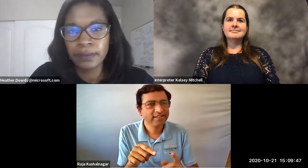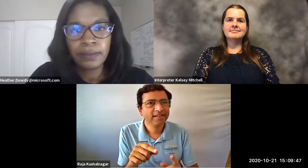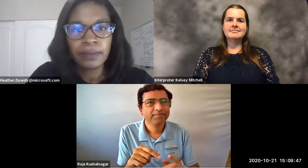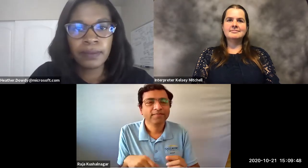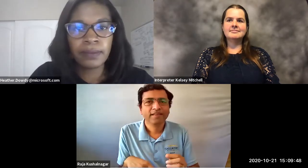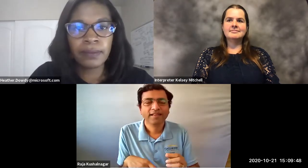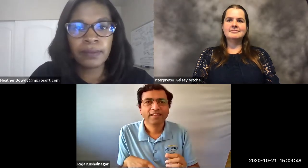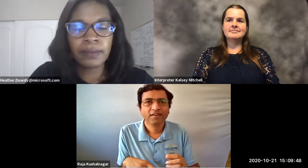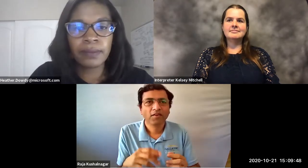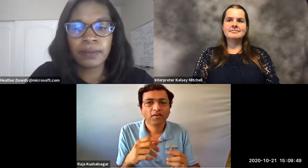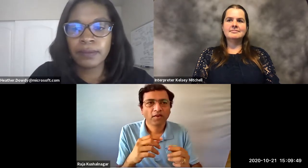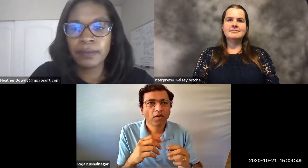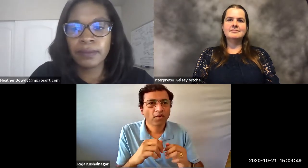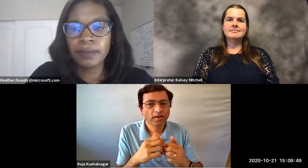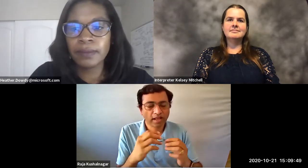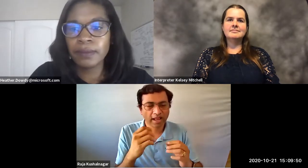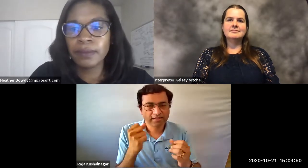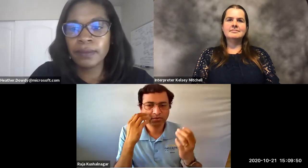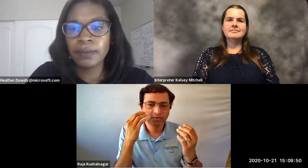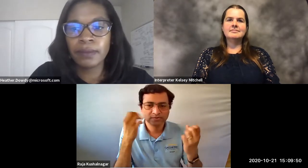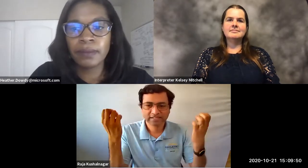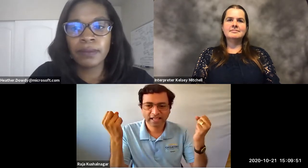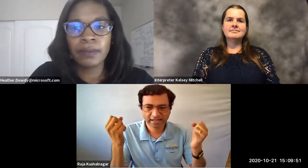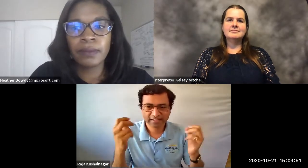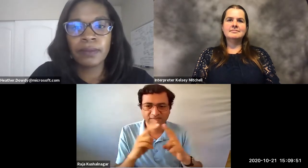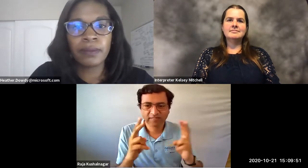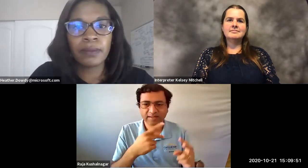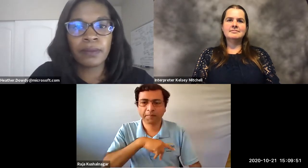This is Raja. Just one more thing that I wanted to ask.